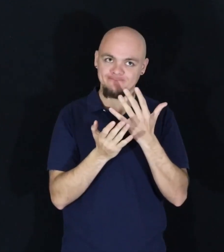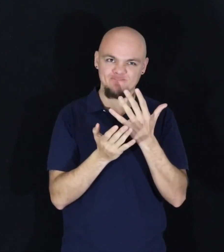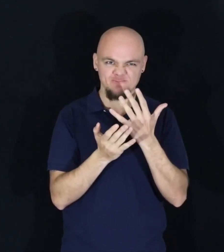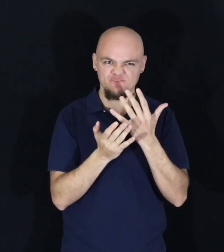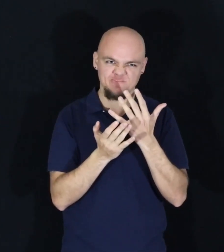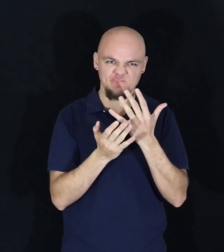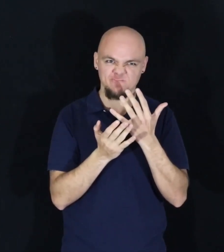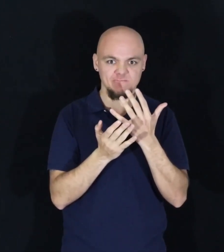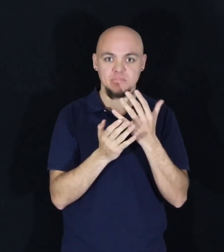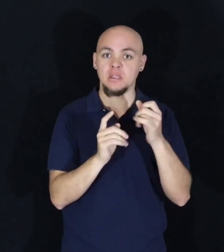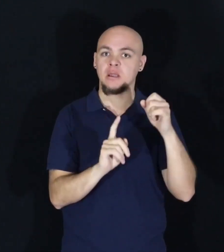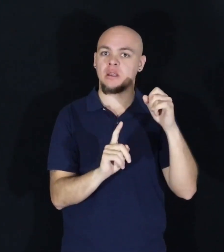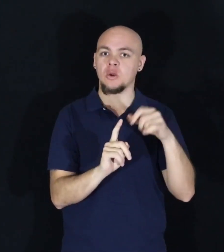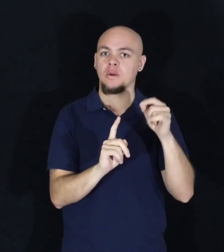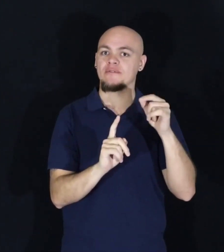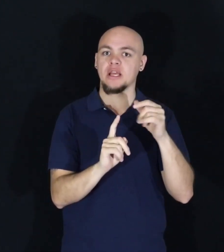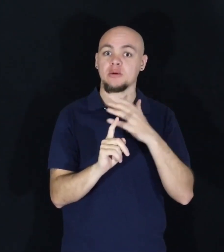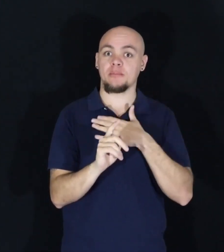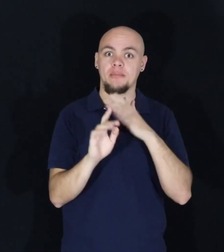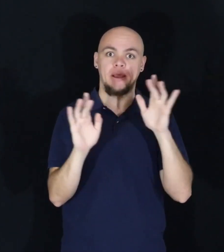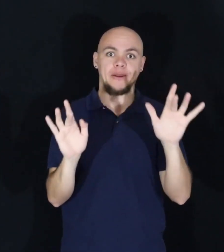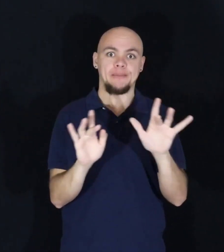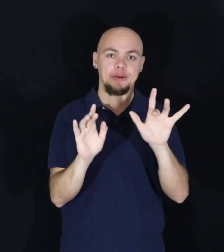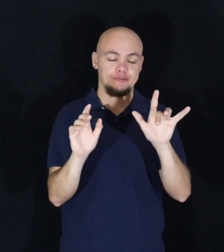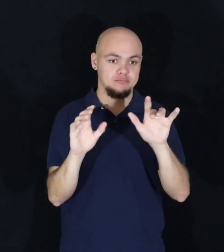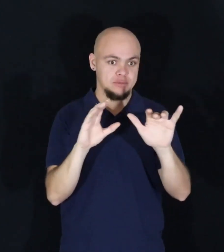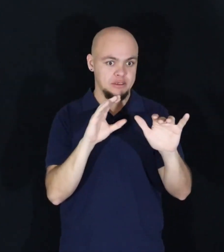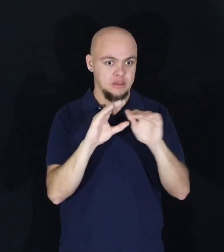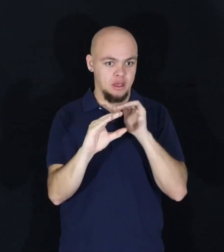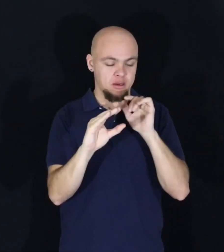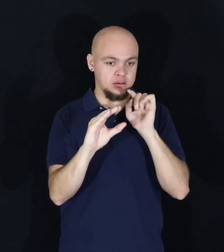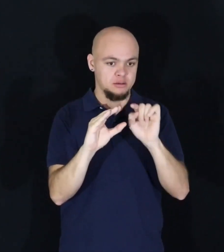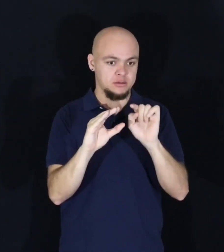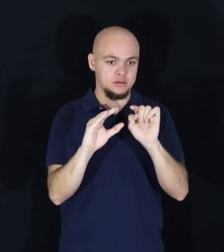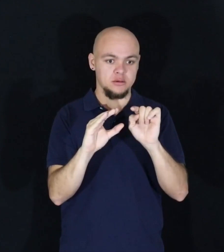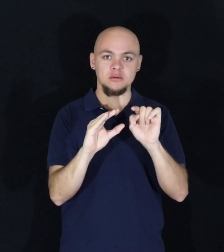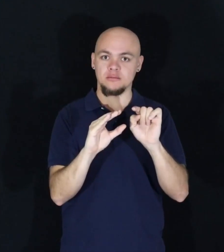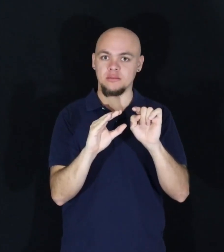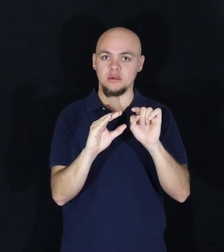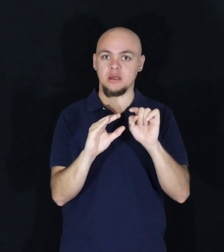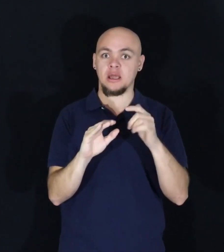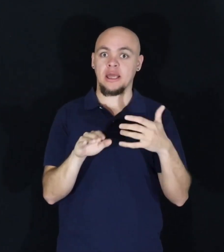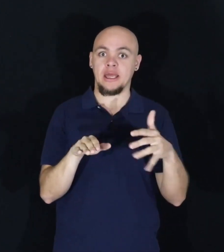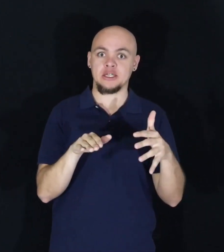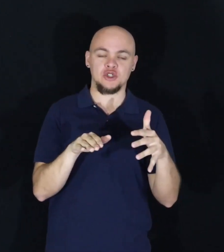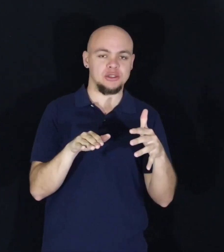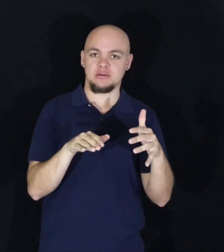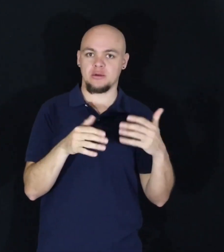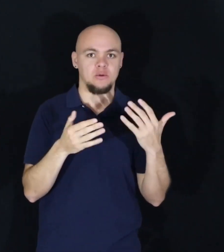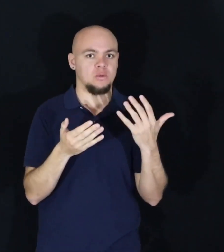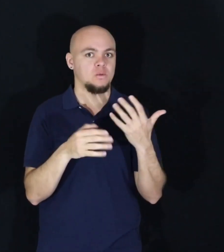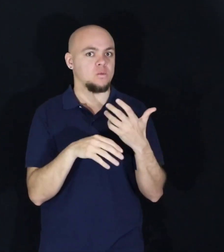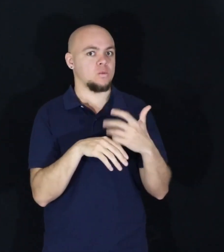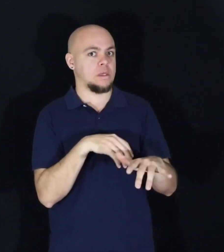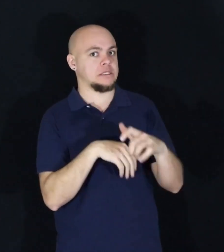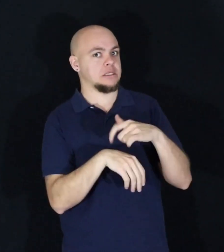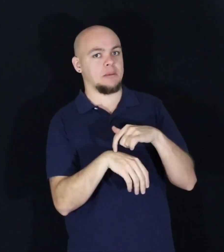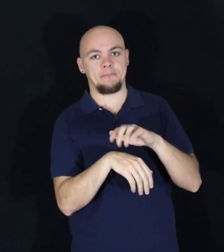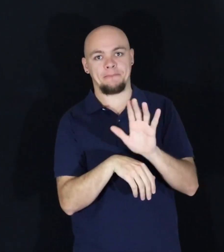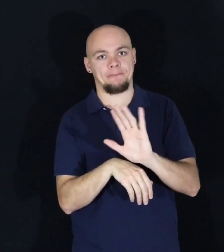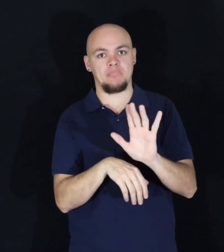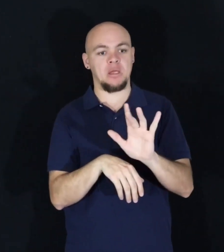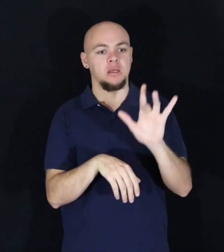a notification popped up on my computer screen. Already anxious, I did not waste time to click on the